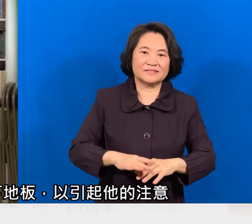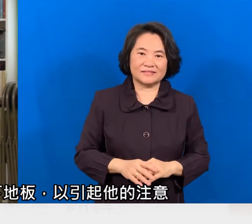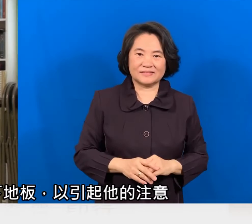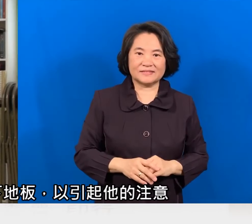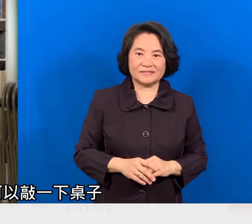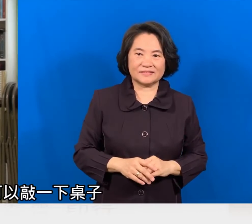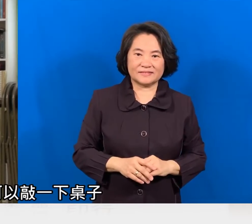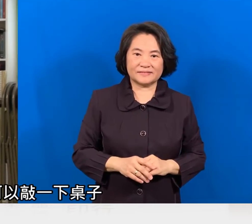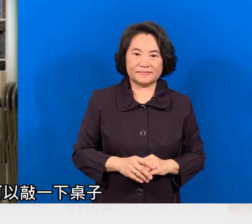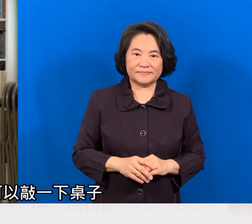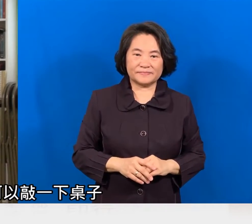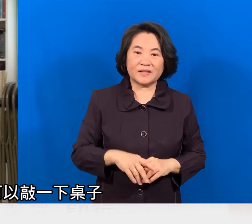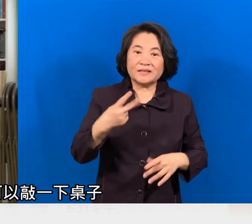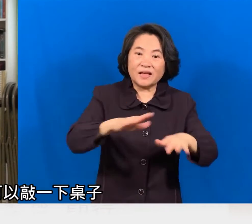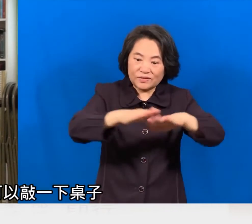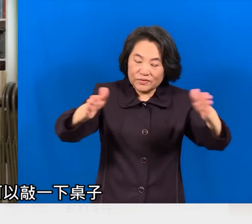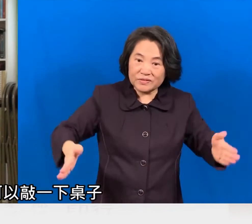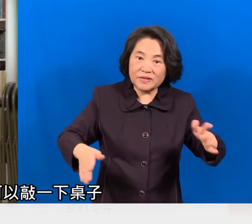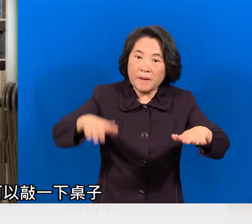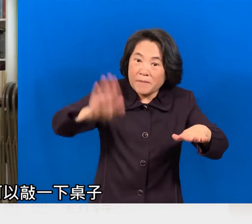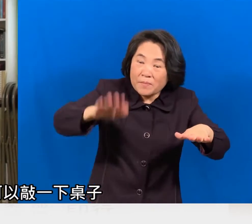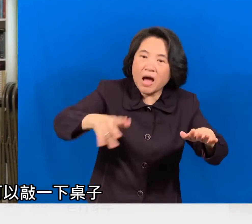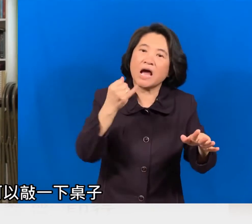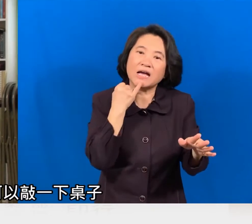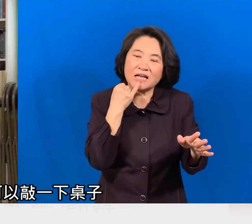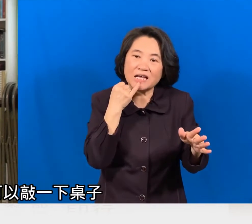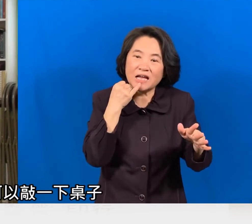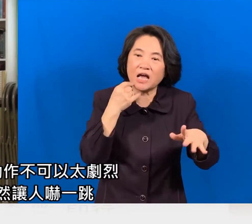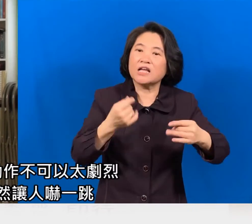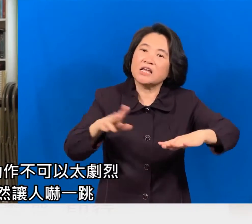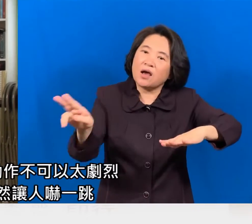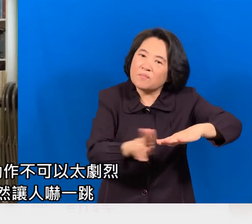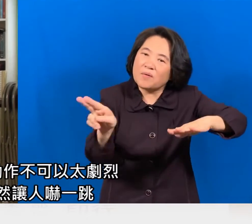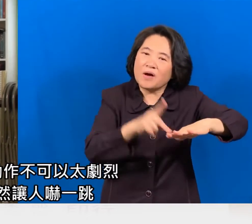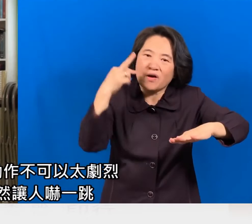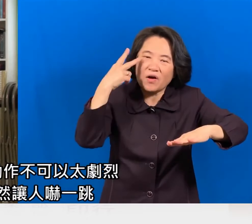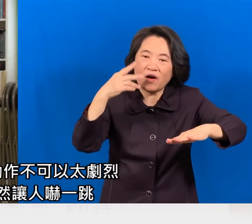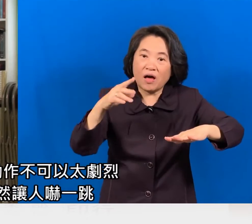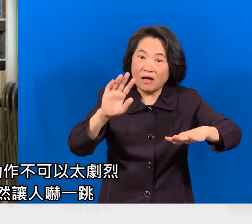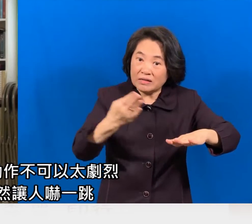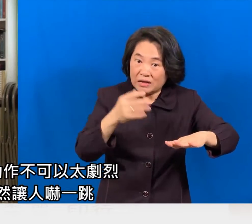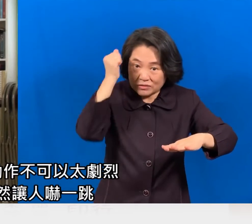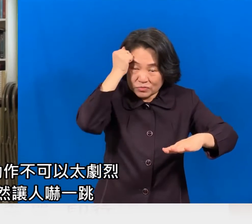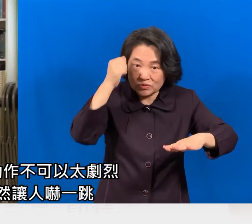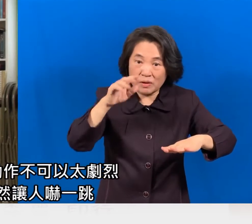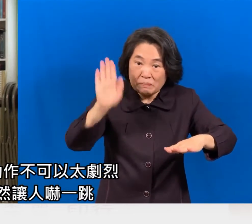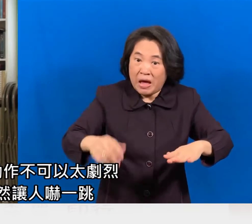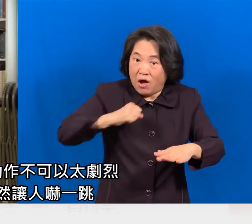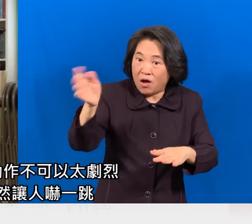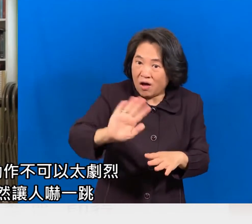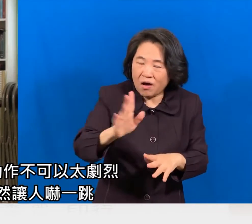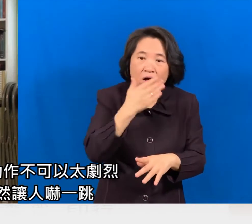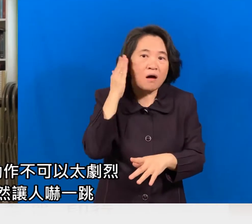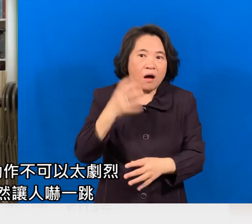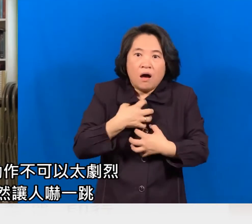attract his attention. You may also knock lightly on a table, but such movements should not be too strong so as